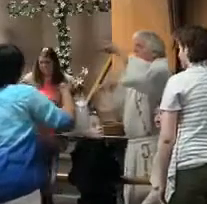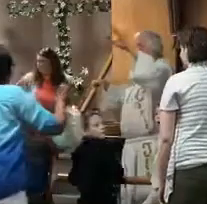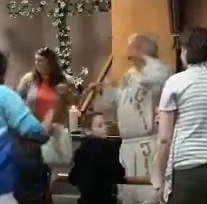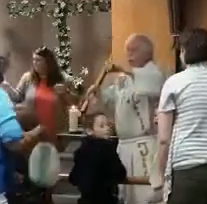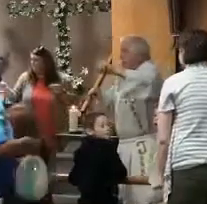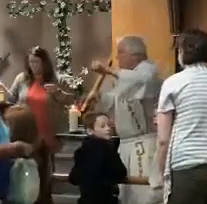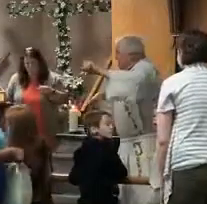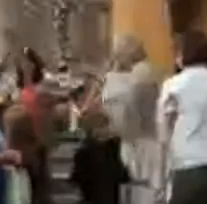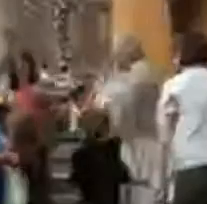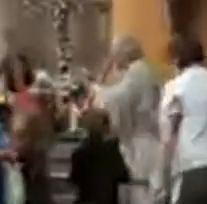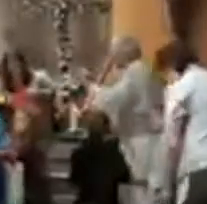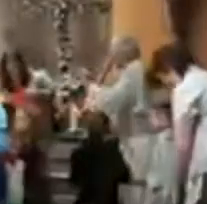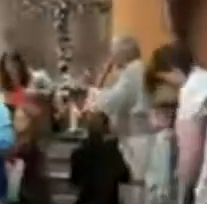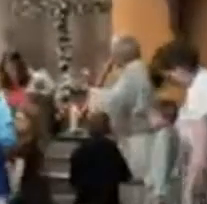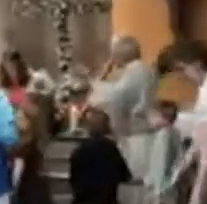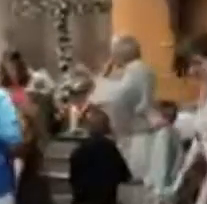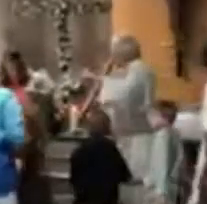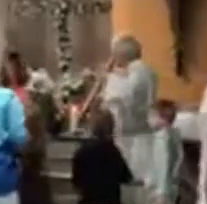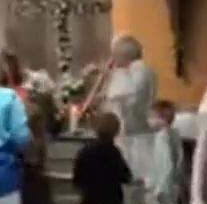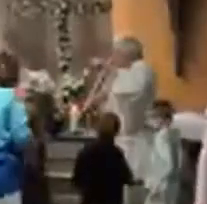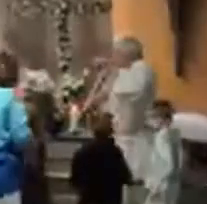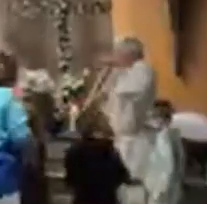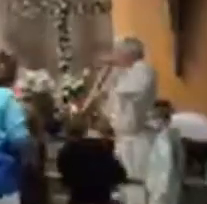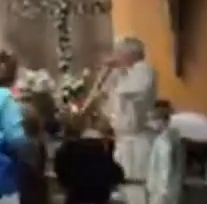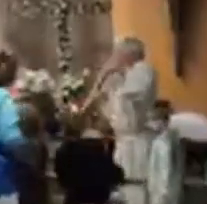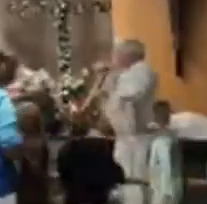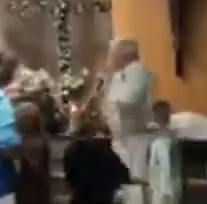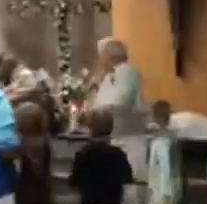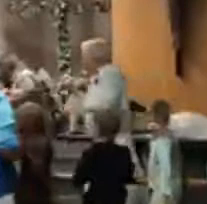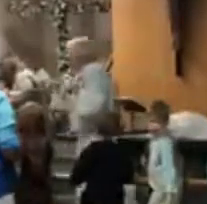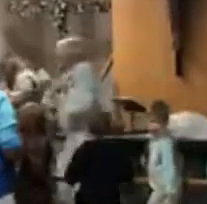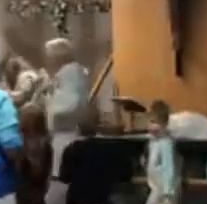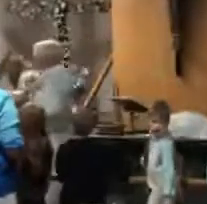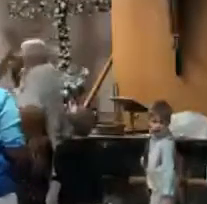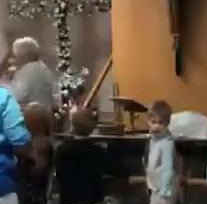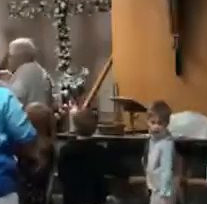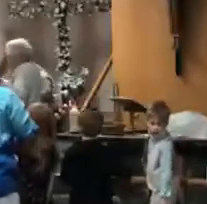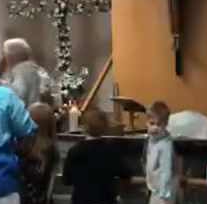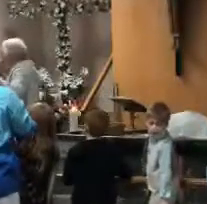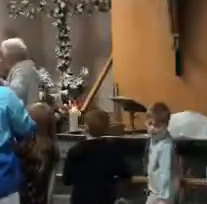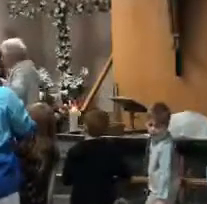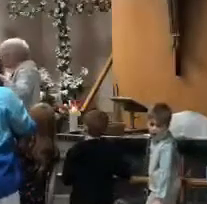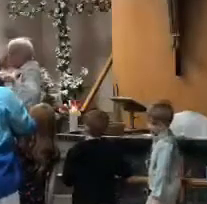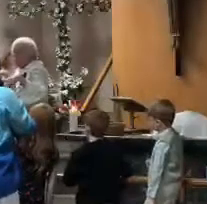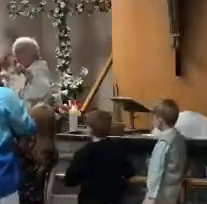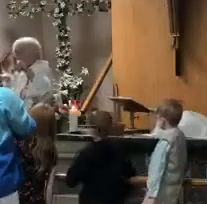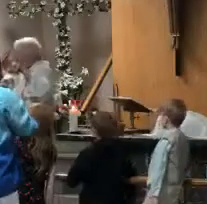Thank you. Oh, no, wait. We got, let's see, one, two, three candy bags.